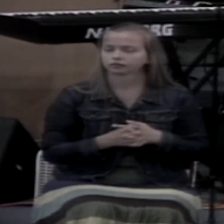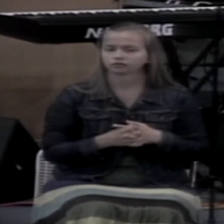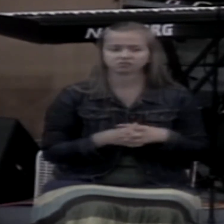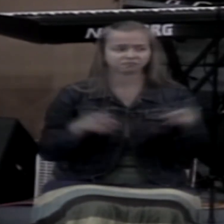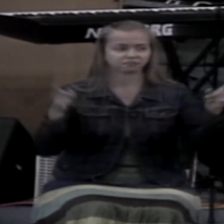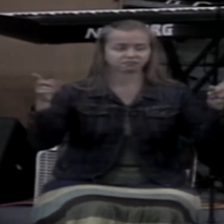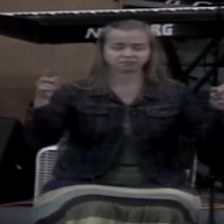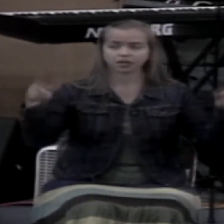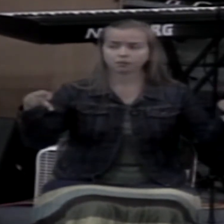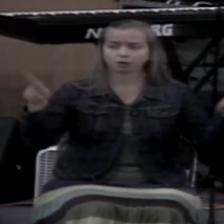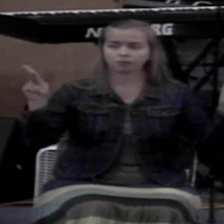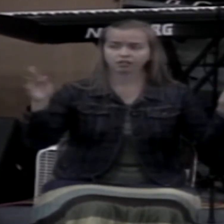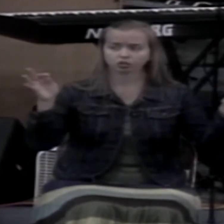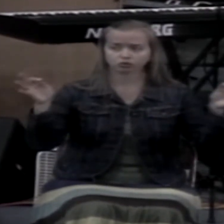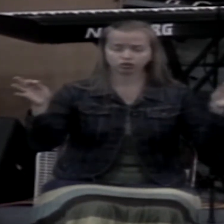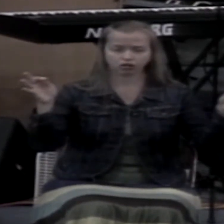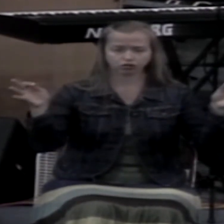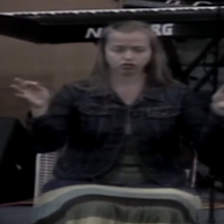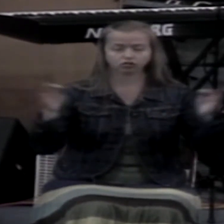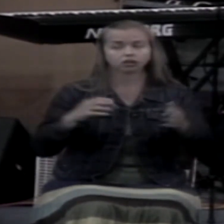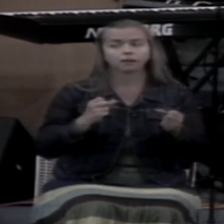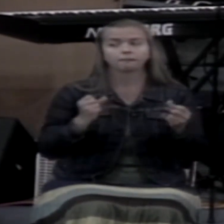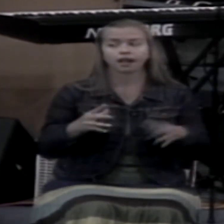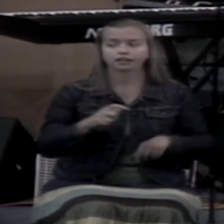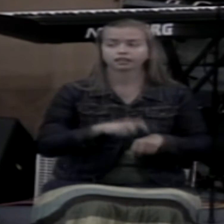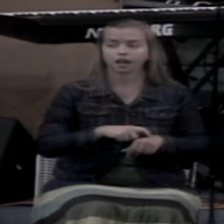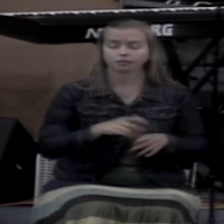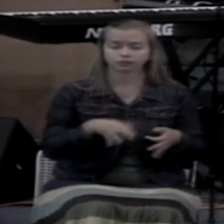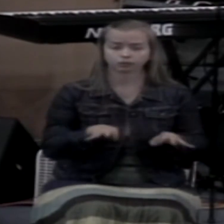the trash. You have a bad attitude. No, I don't.